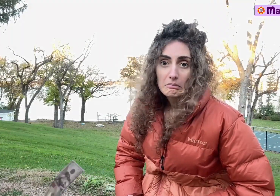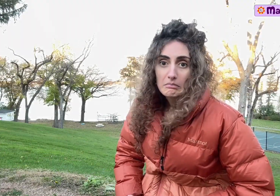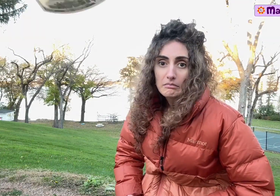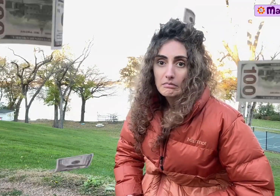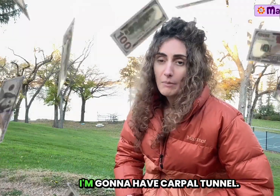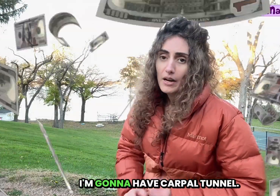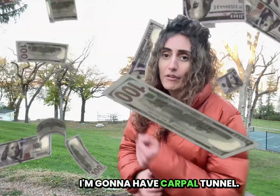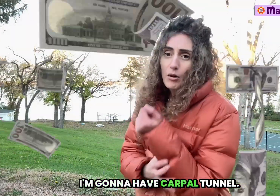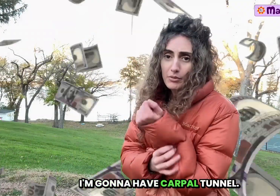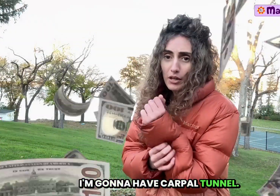I'm going to have carpal tunnel.